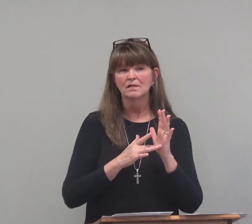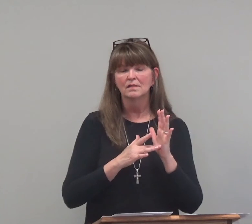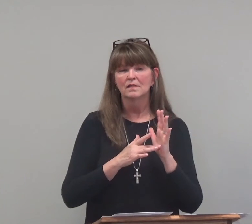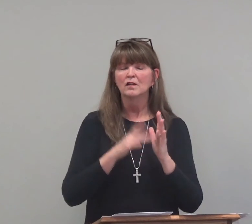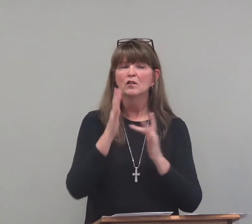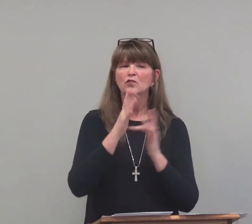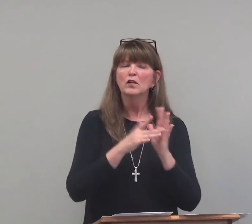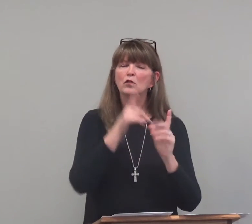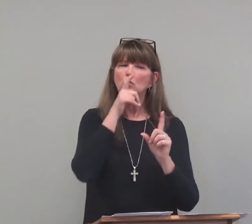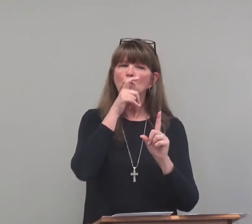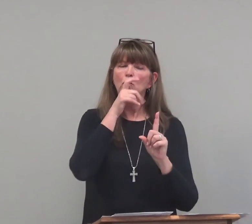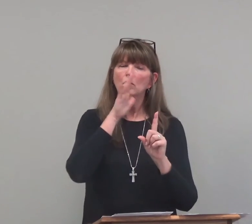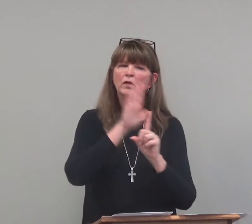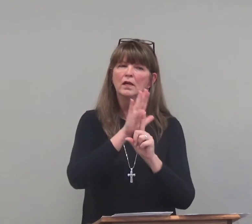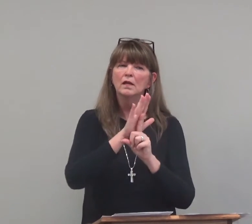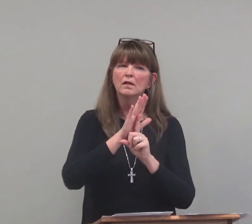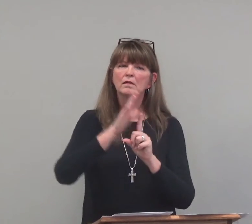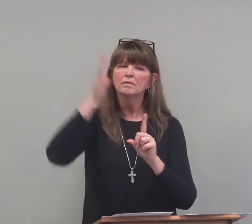story of Jesus.